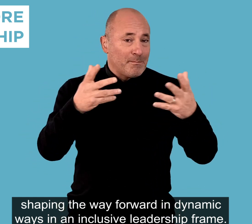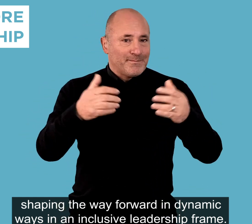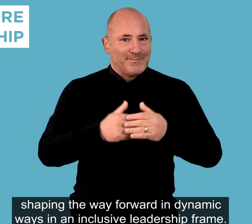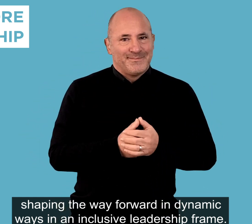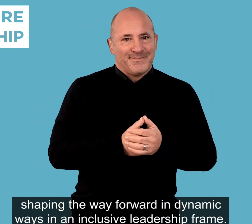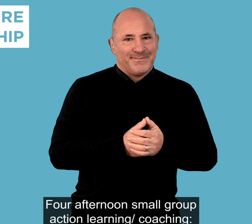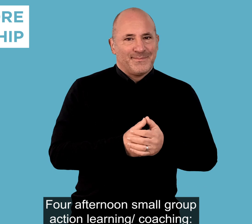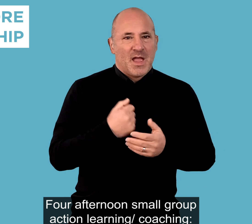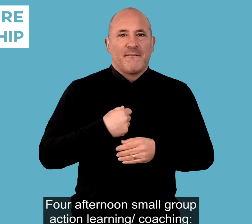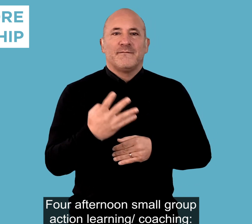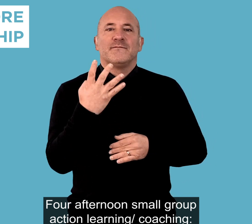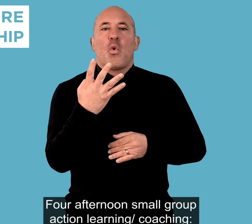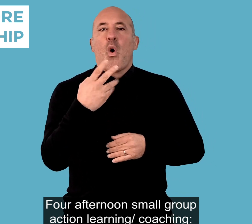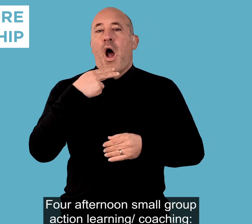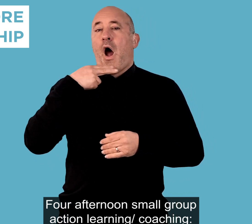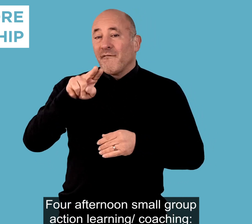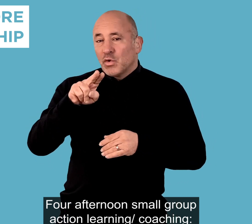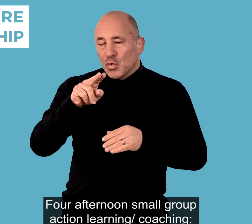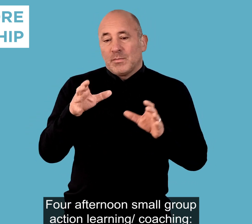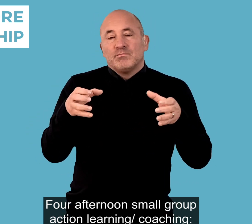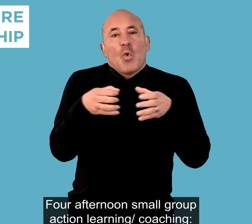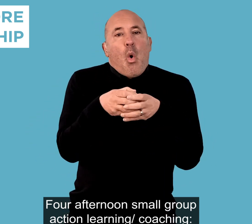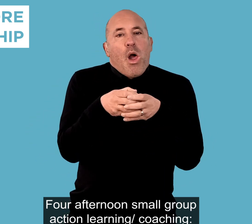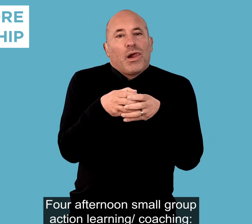For afternoon small group action learning coaching